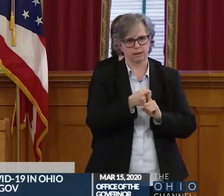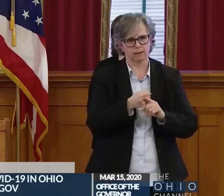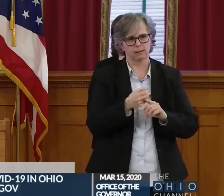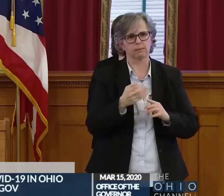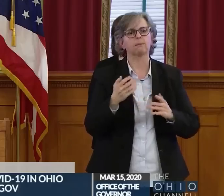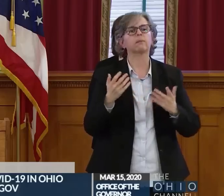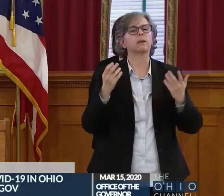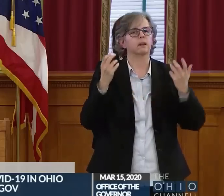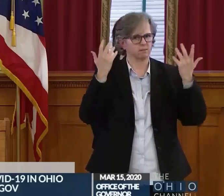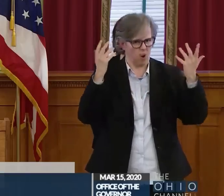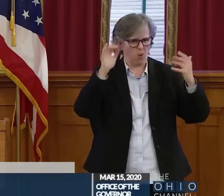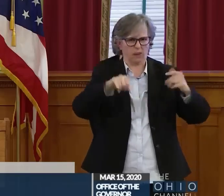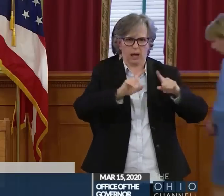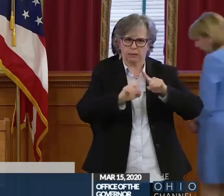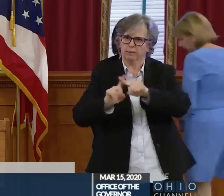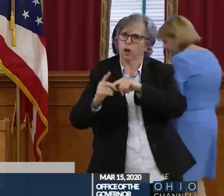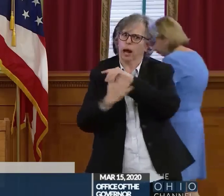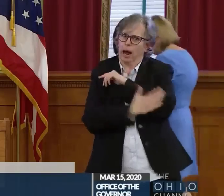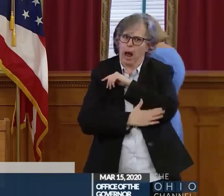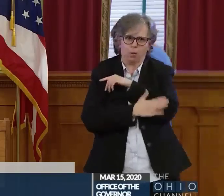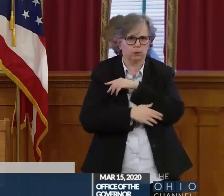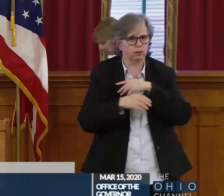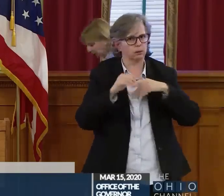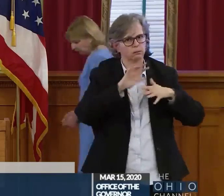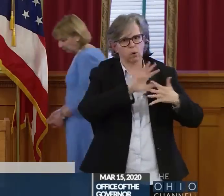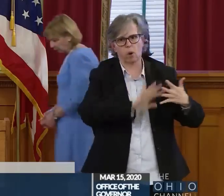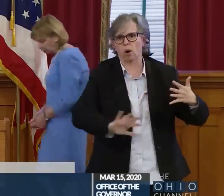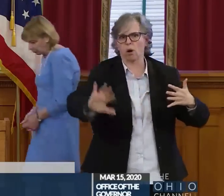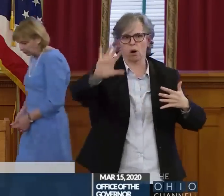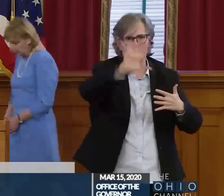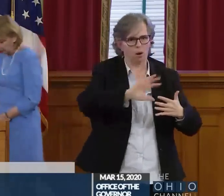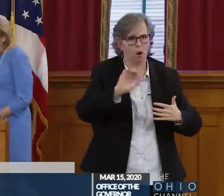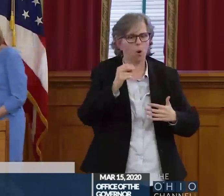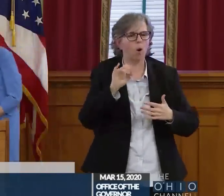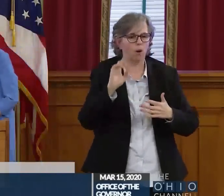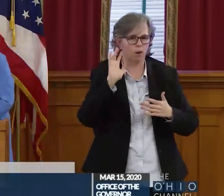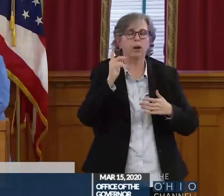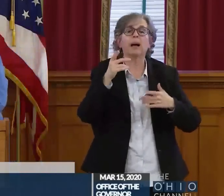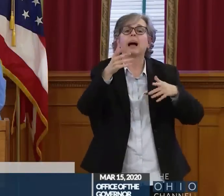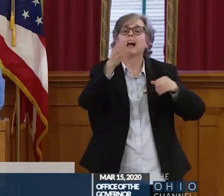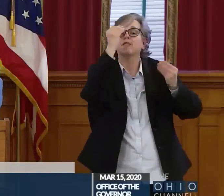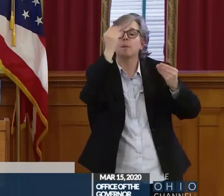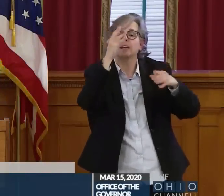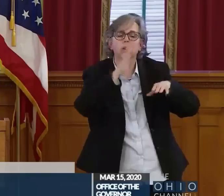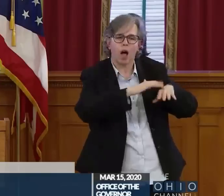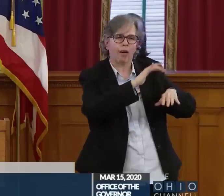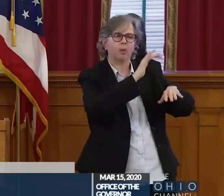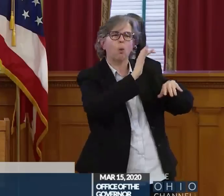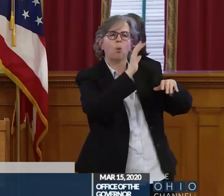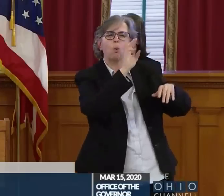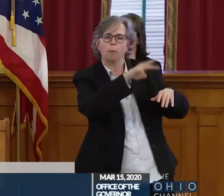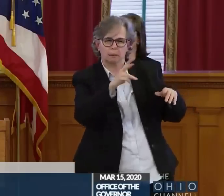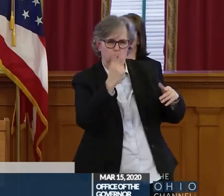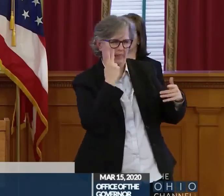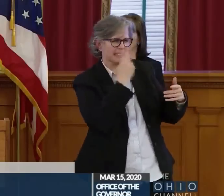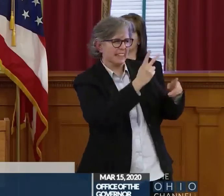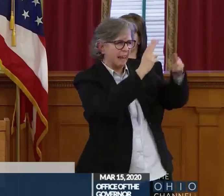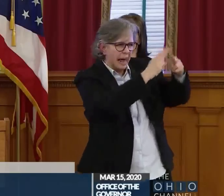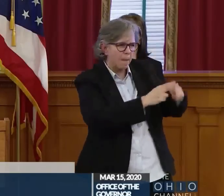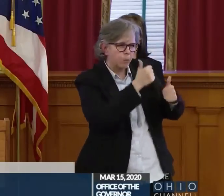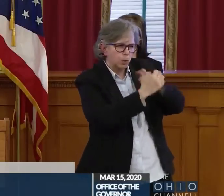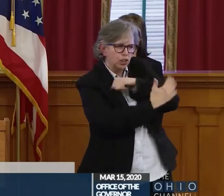Lorain, Lucas, Medina, Stark, Summit, Trumbull, and Tuscarawas. And I know for a fact that some of that